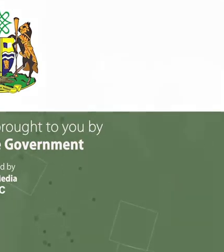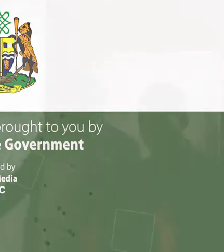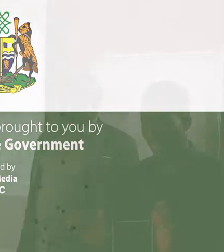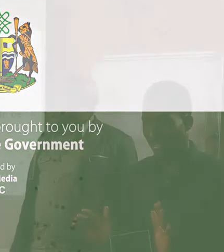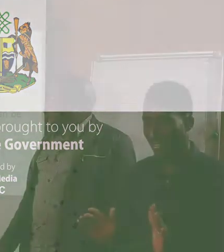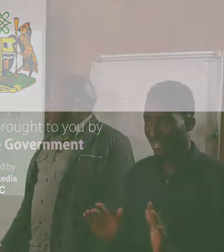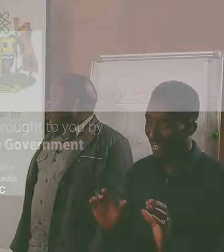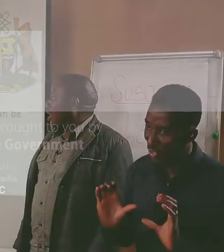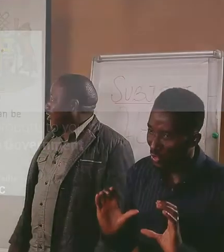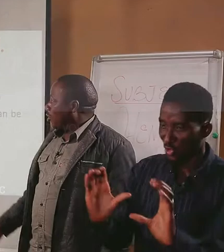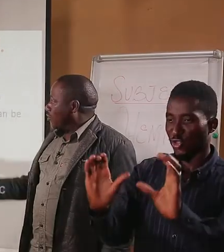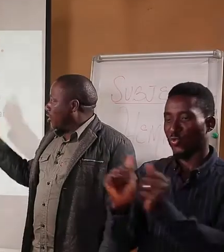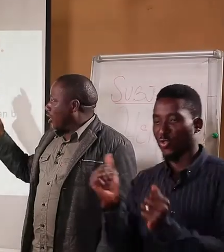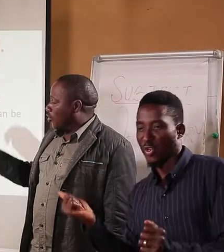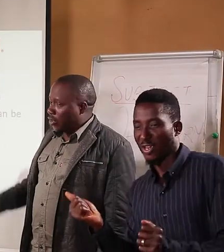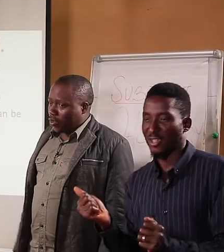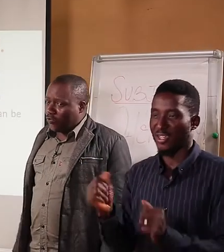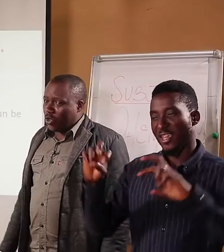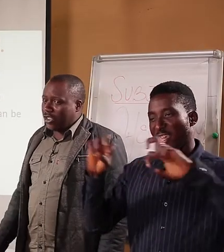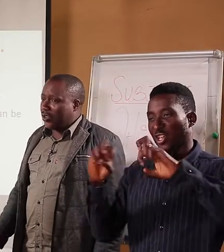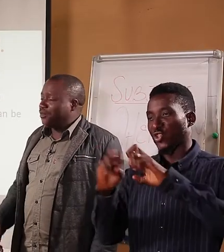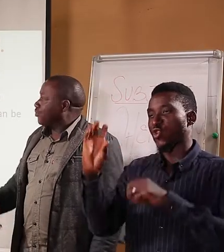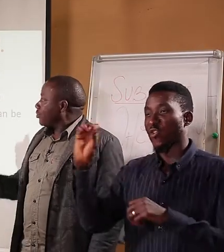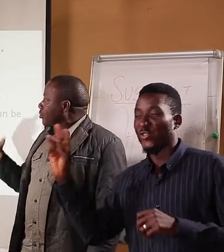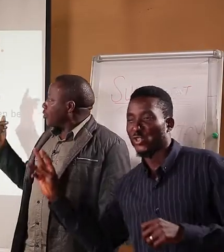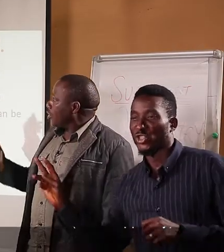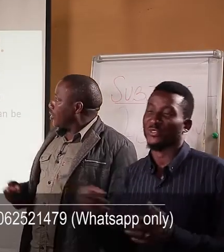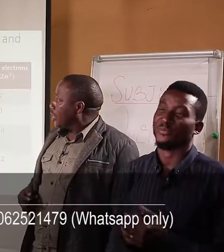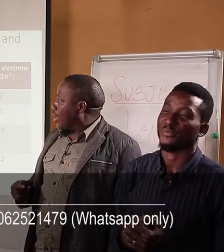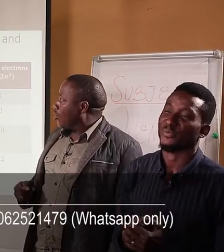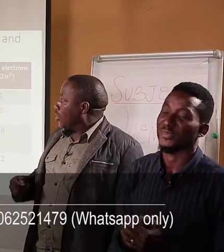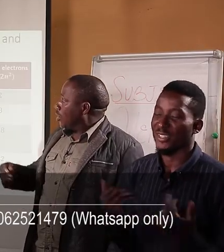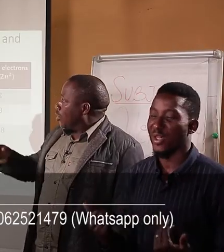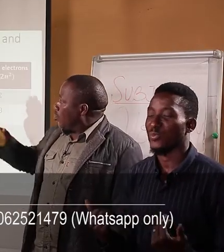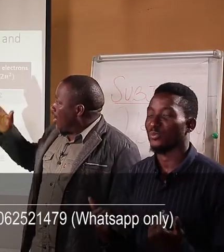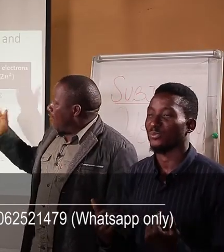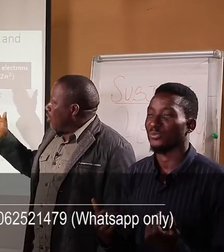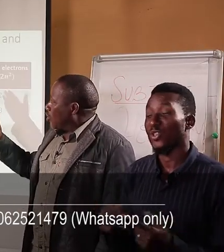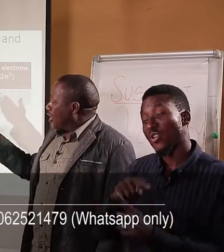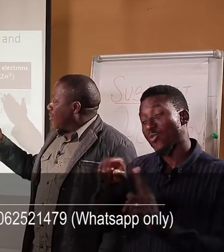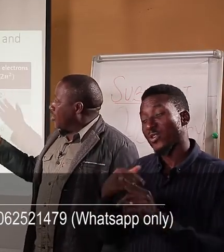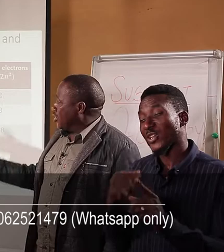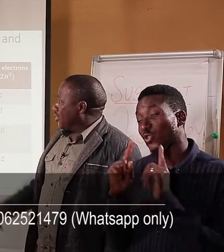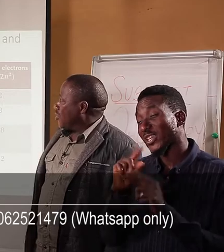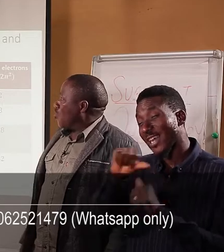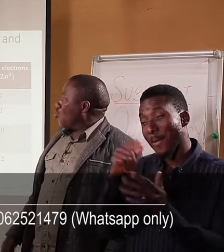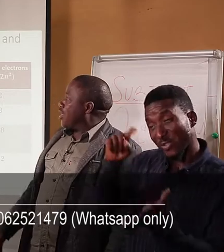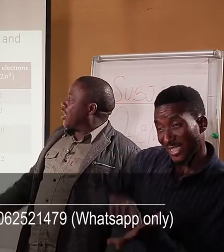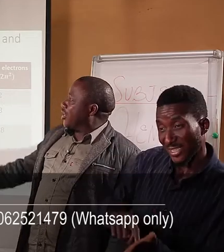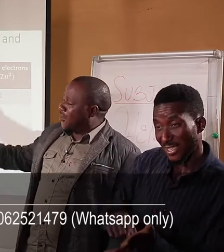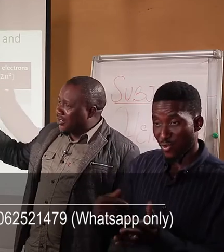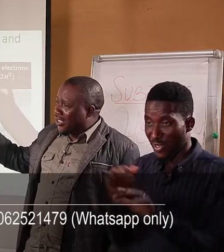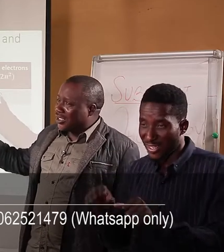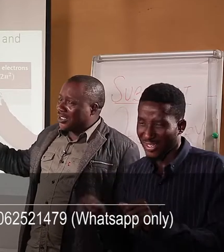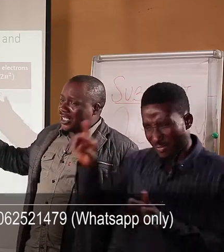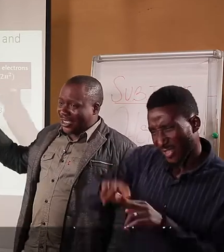Now let us continue with the other aspect of the electronic configuration. Now, whenever we're talking about this, we